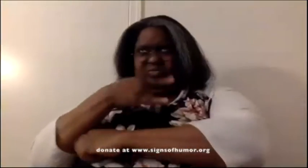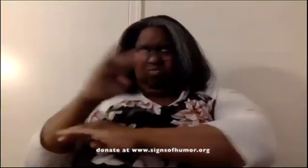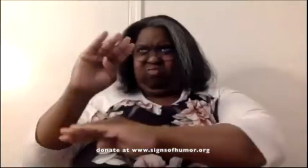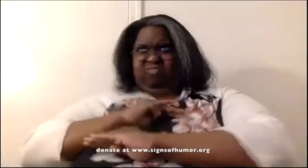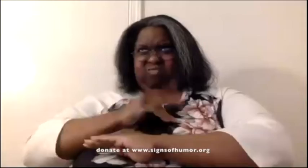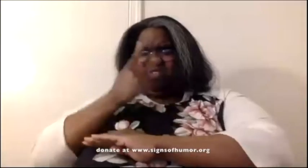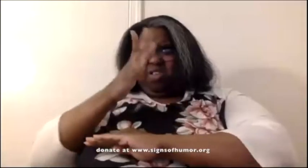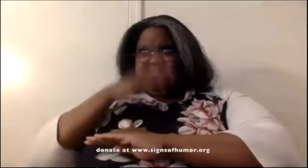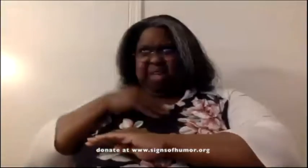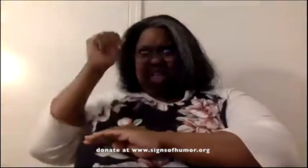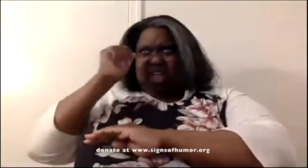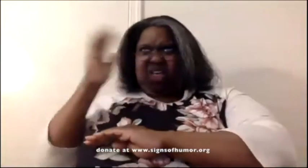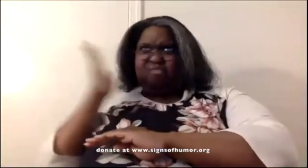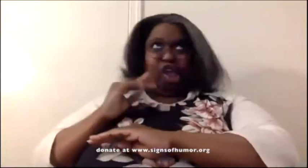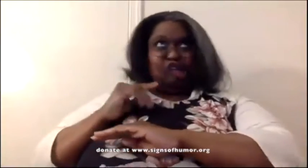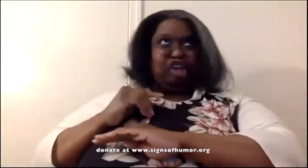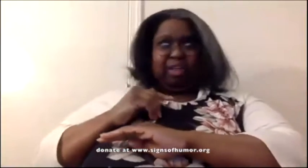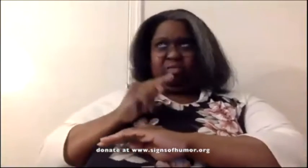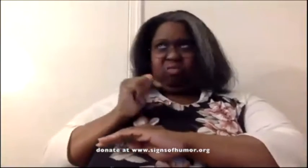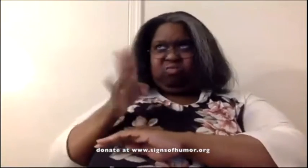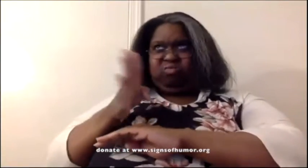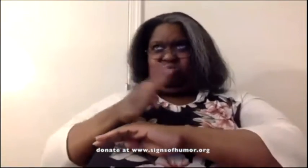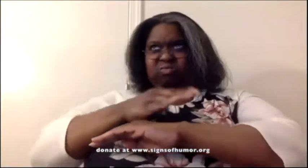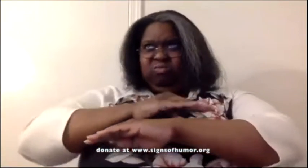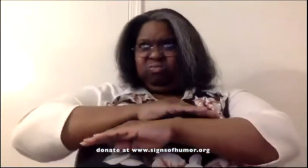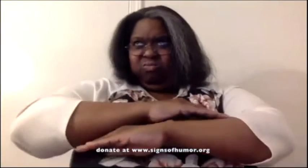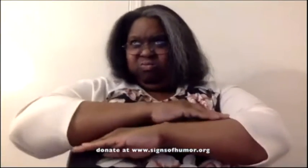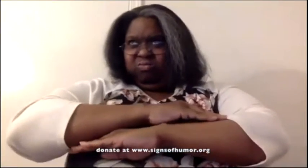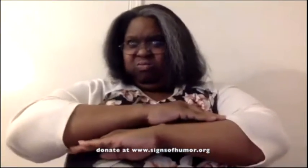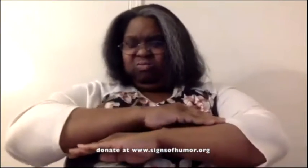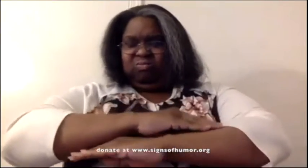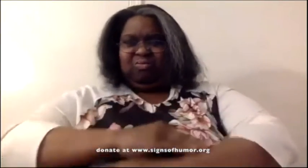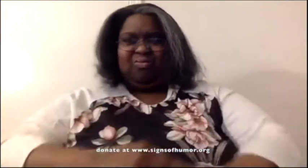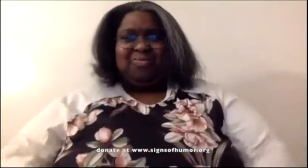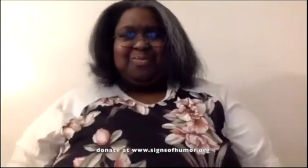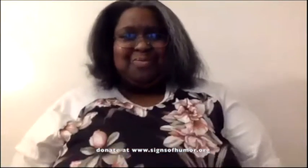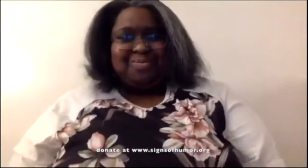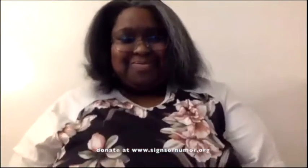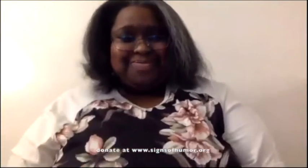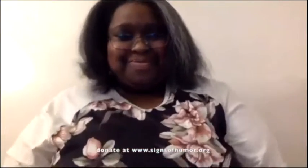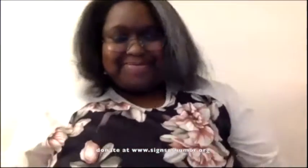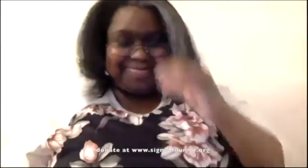right upside the head. And I said, well, serves her right.